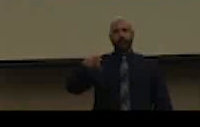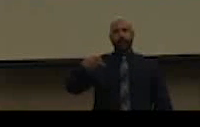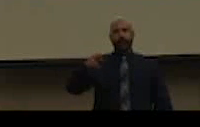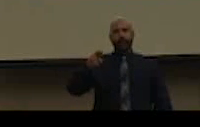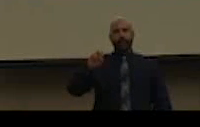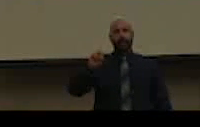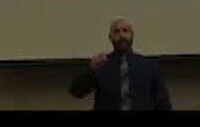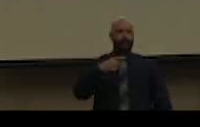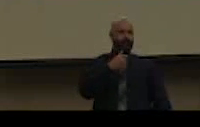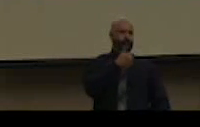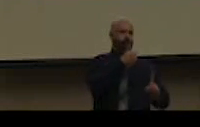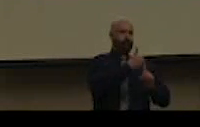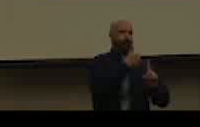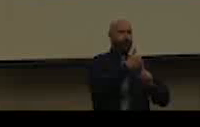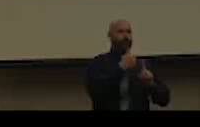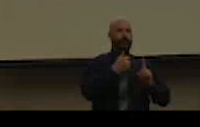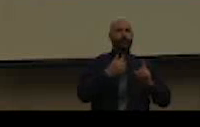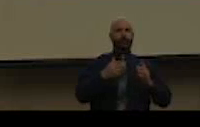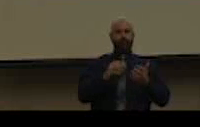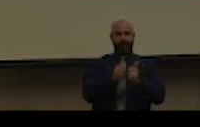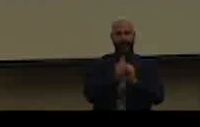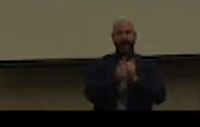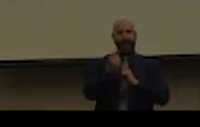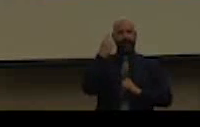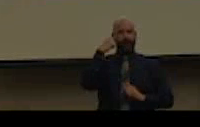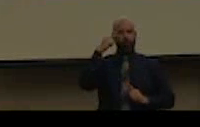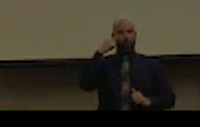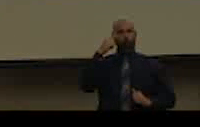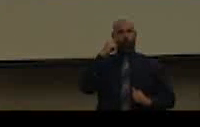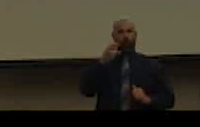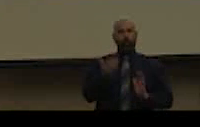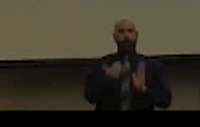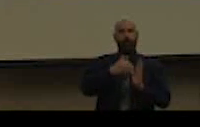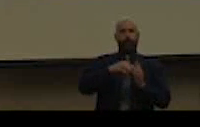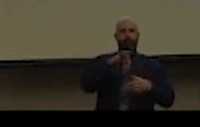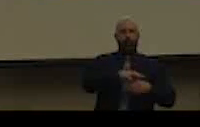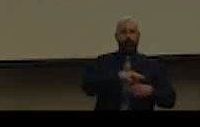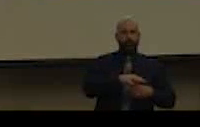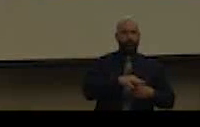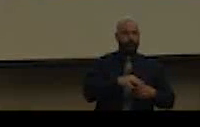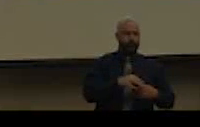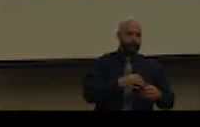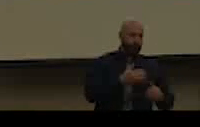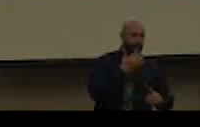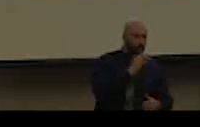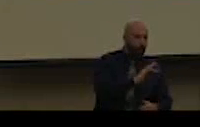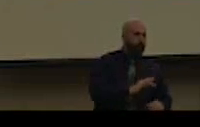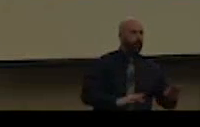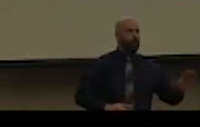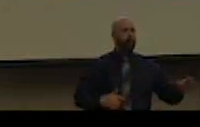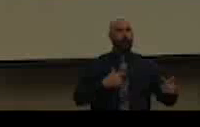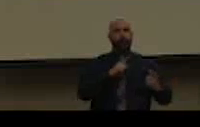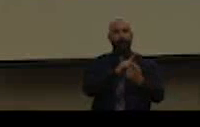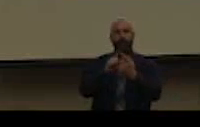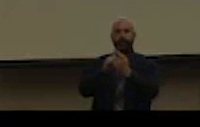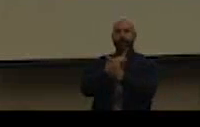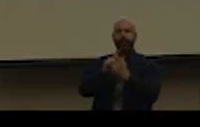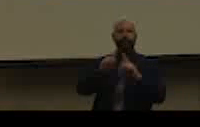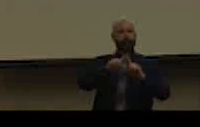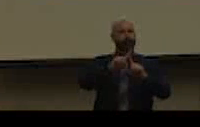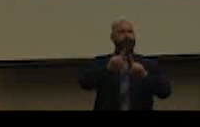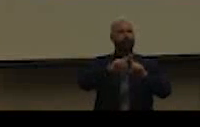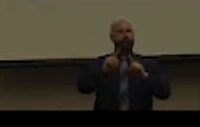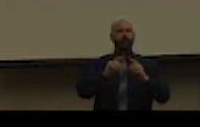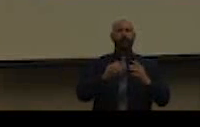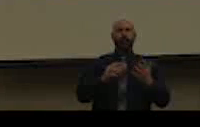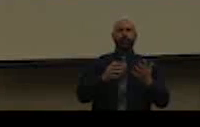called. And, you know, as I'm meeting candidates, and I look at the stuff that we're putting out in the messaging, we need a